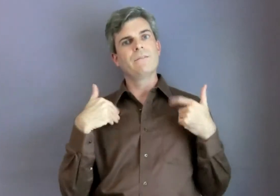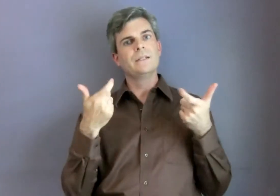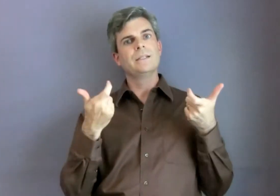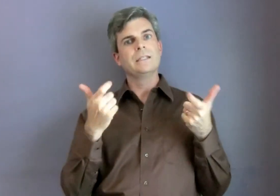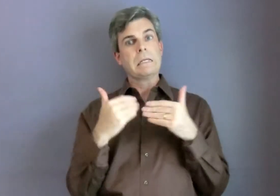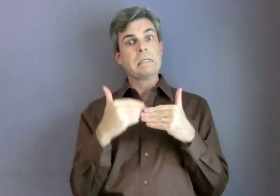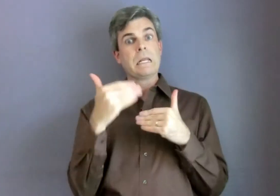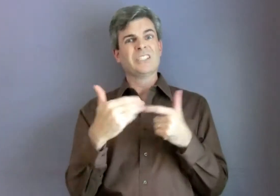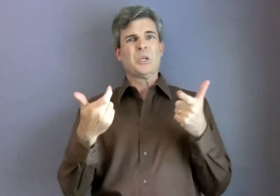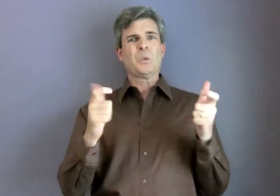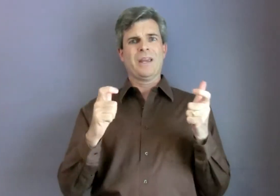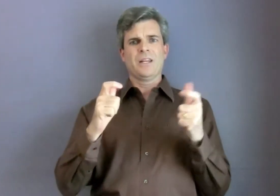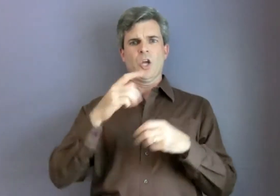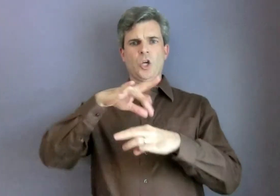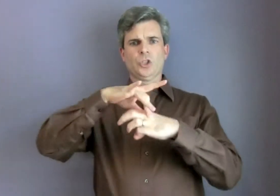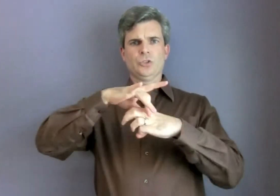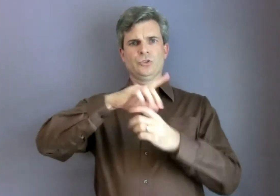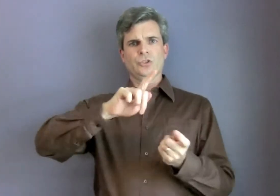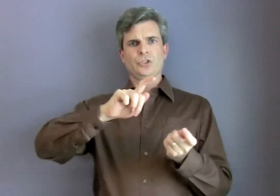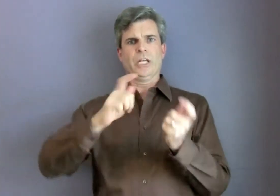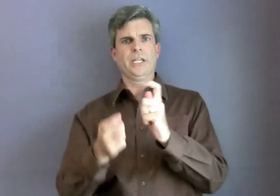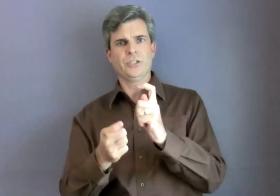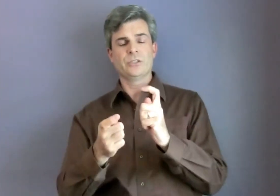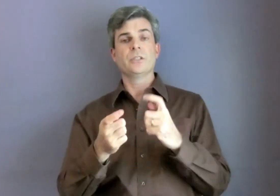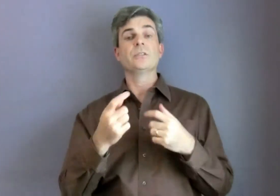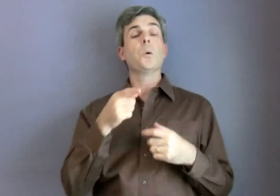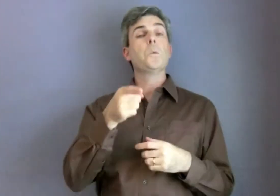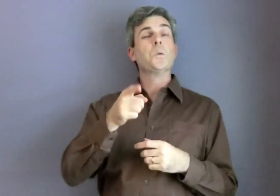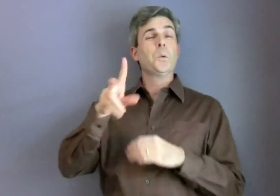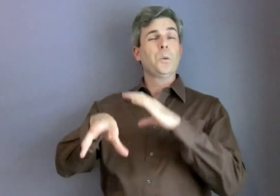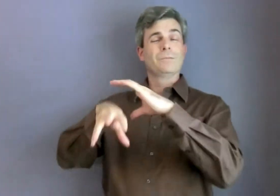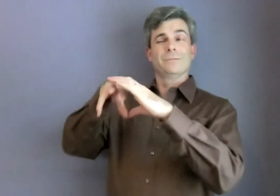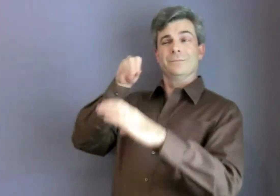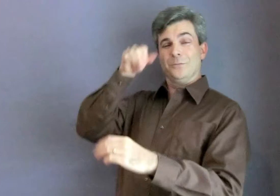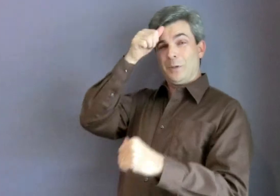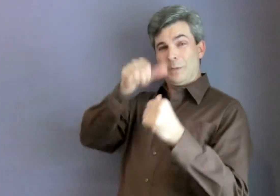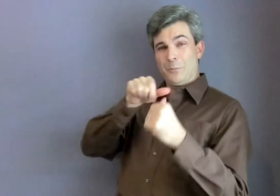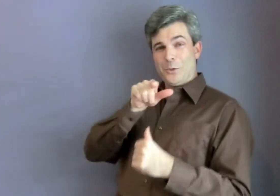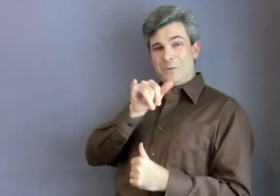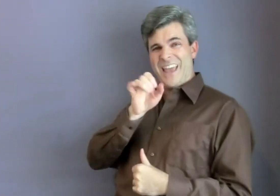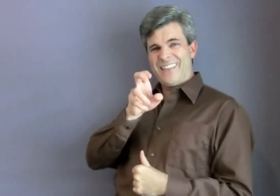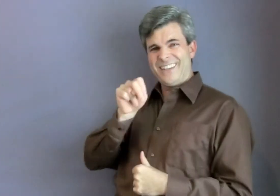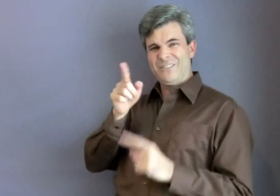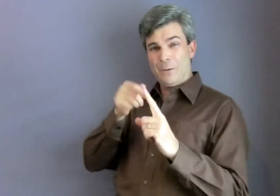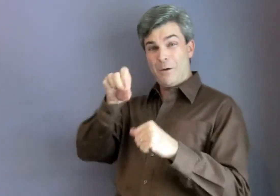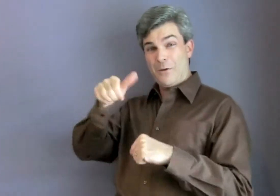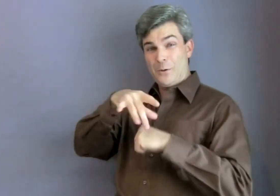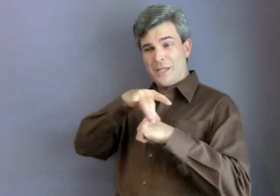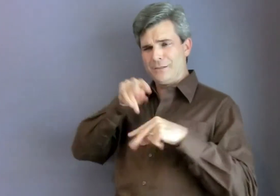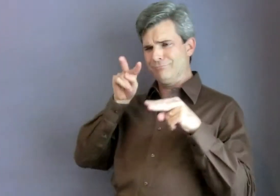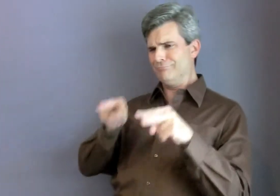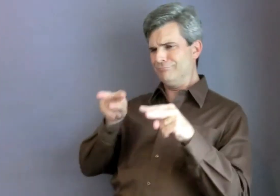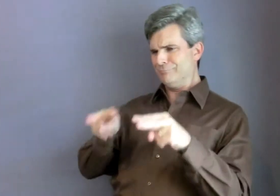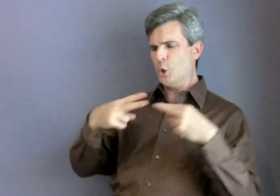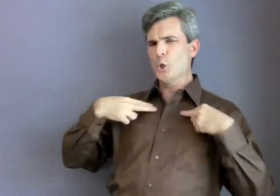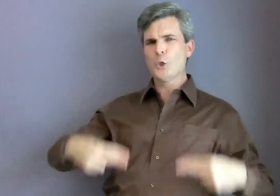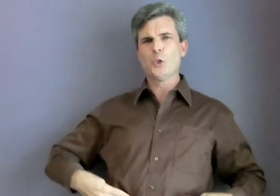wondering watching the Human Show is, are we going to confront and address the catastrophic climate shift that may be heading our way by growing our consciousness, or are we